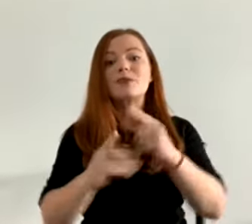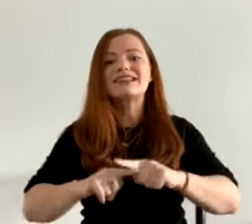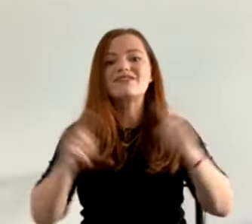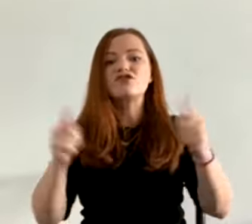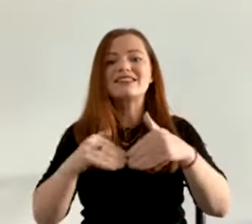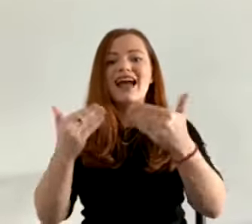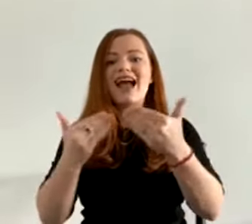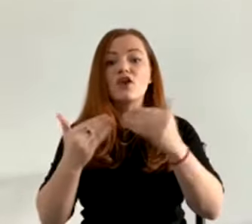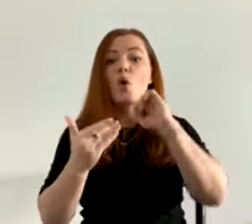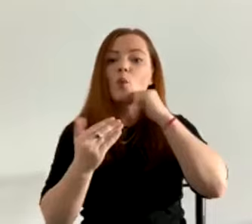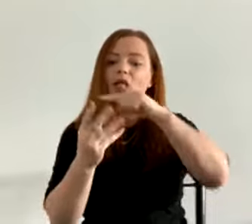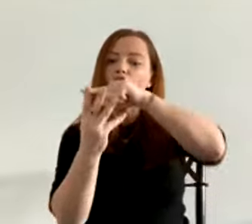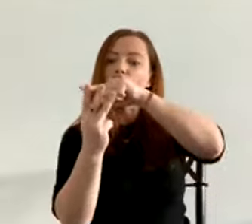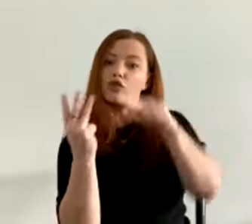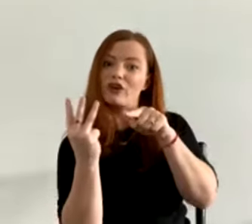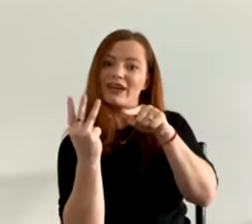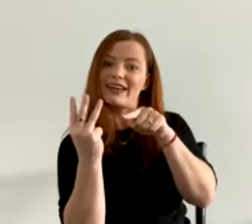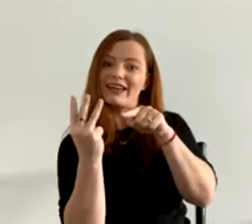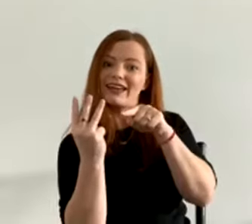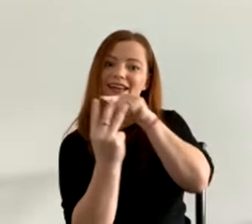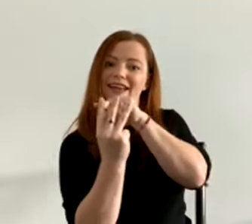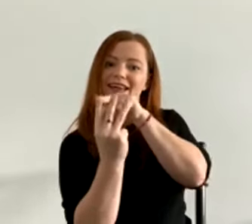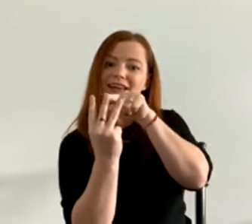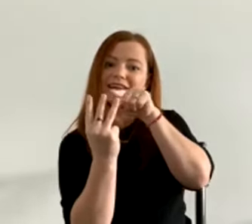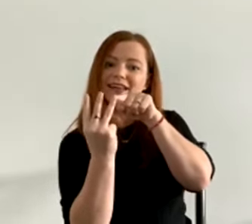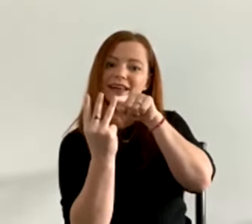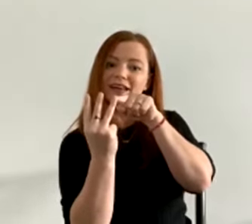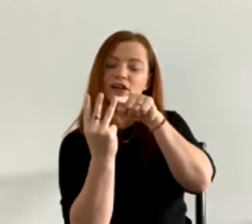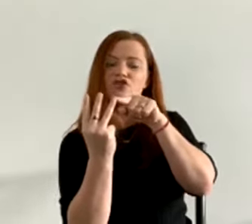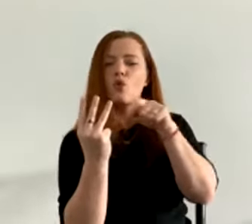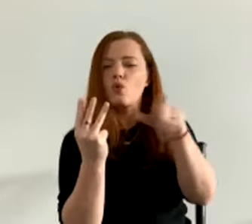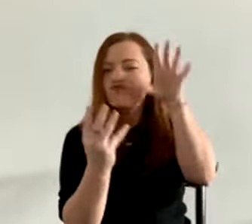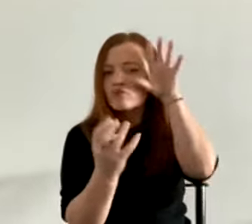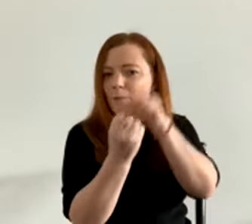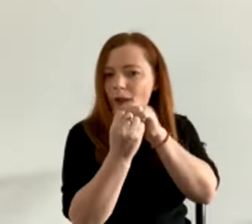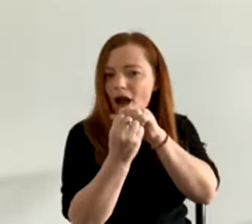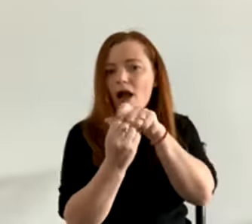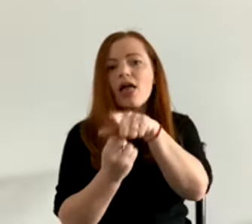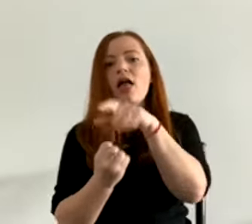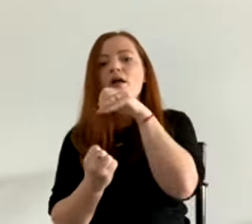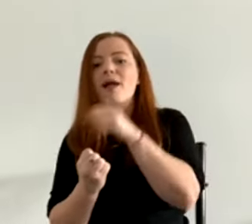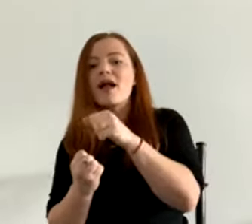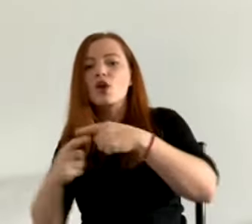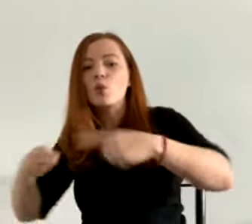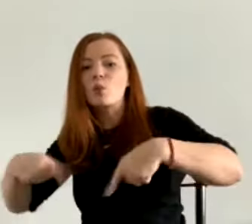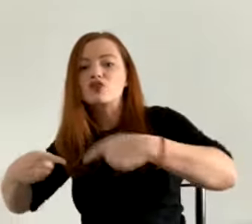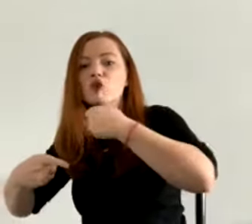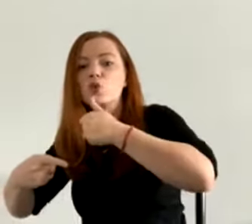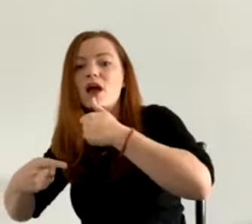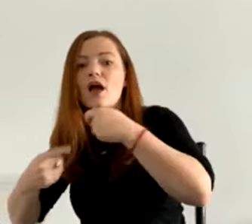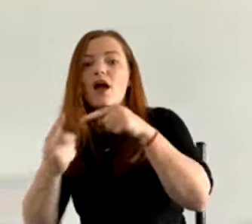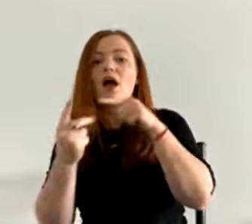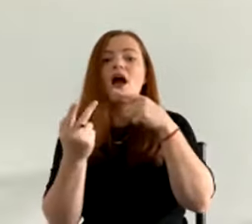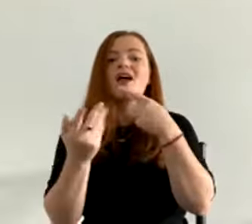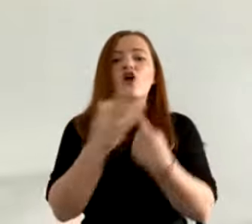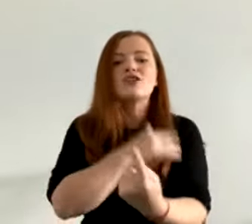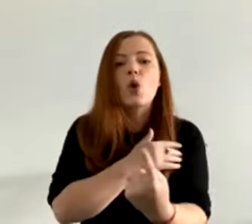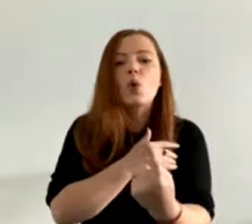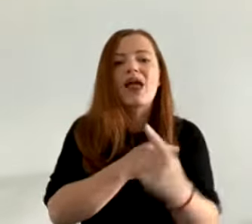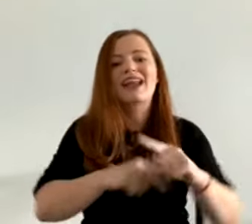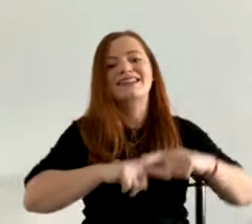poems from that book. So if you bear in mind, this guy's a chair user, he's on his own, he's writing a different poem every